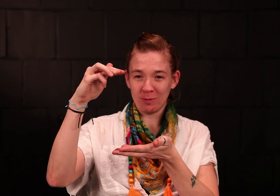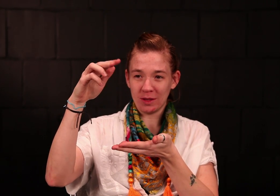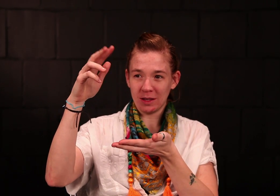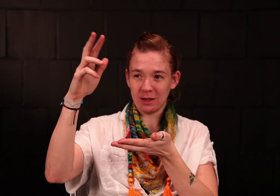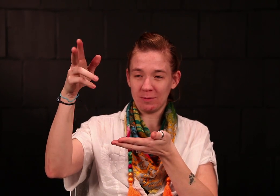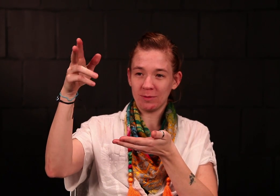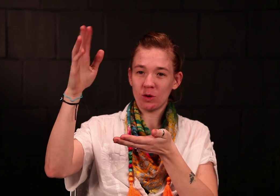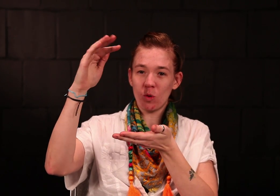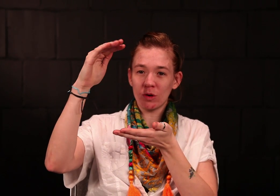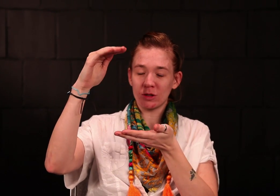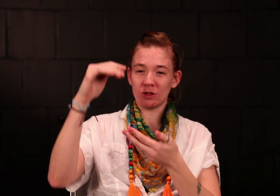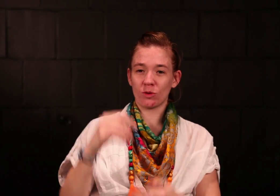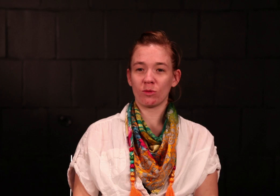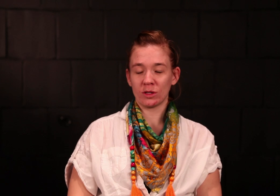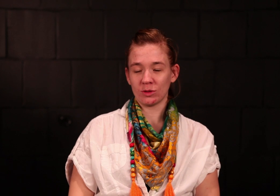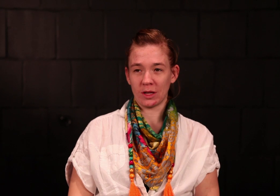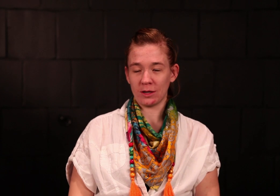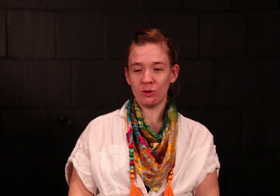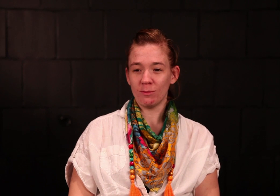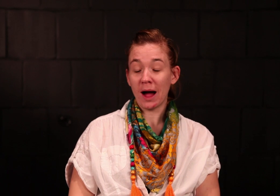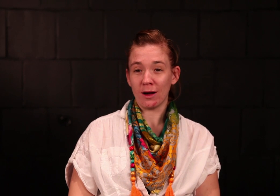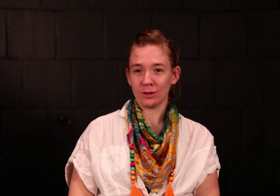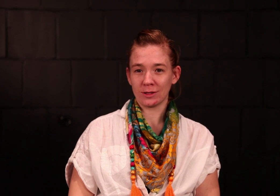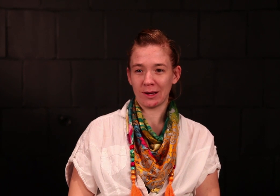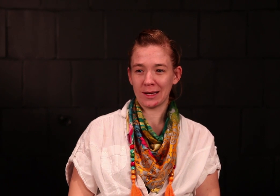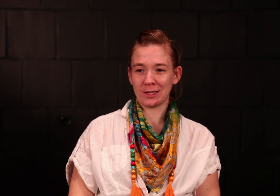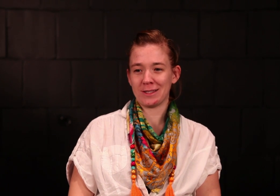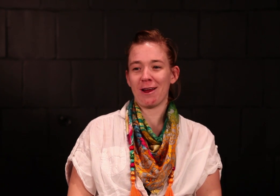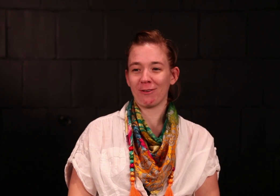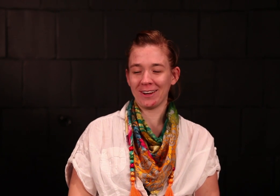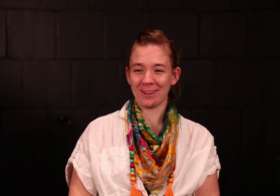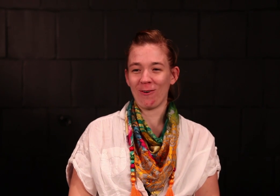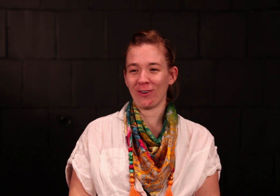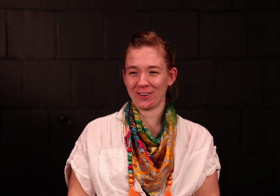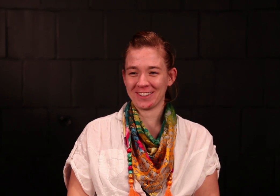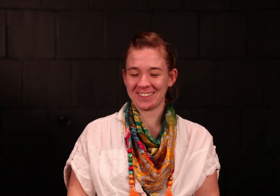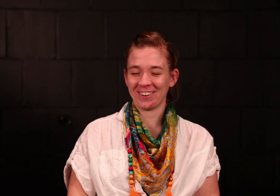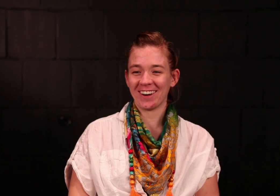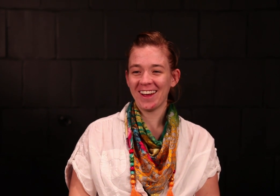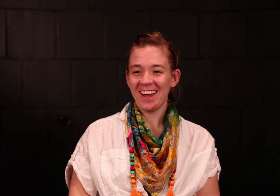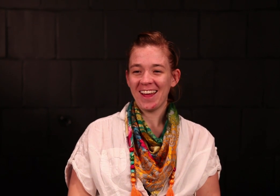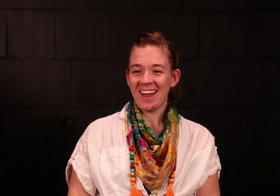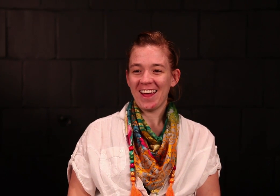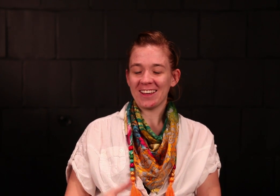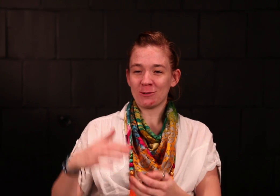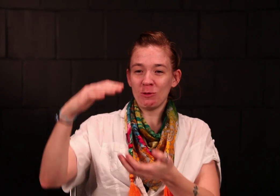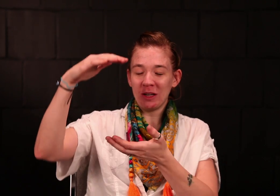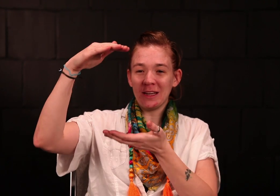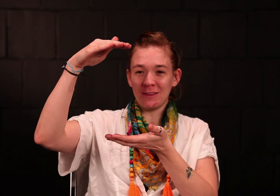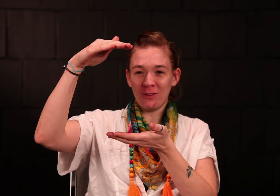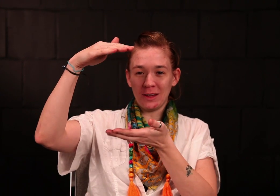the corner store, which was like 2 miles, so I guess it's not really the corner store, because we would get to fill them